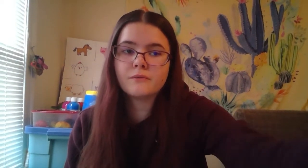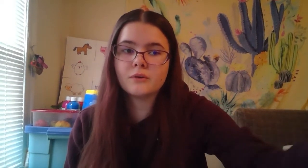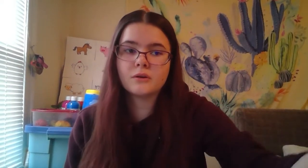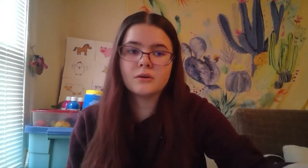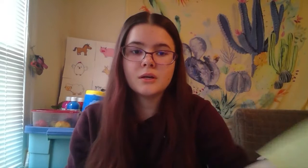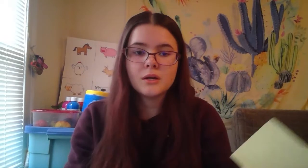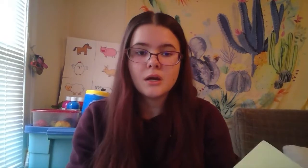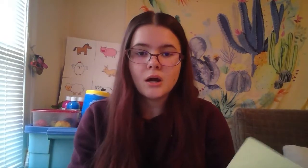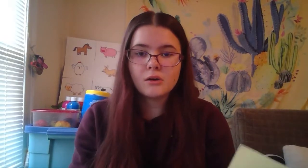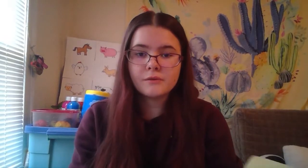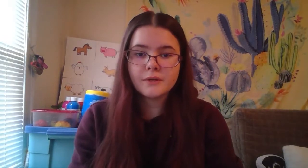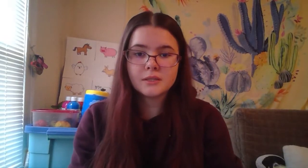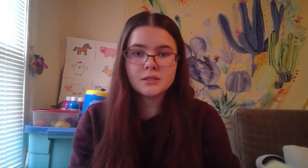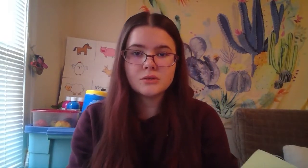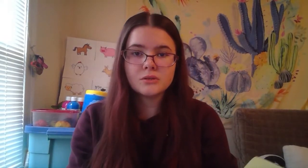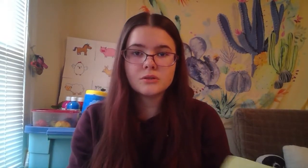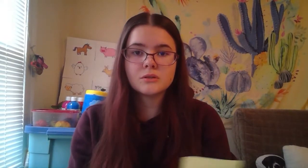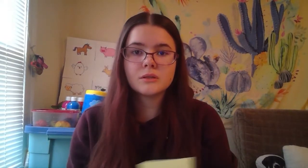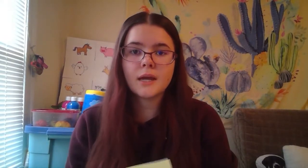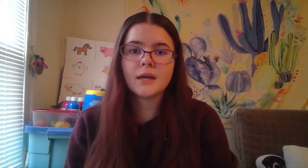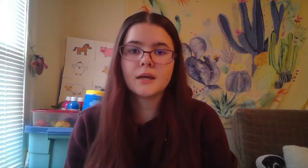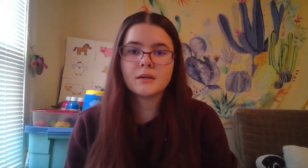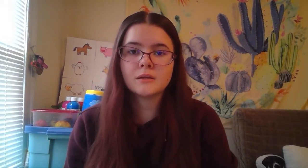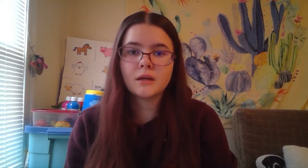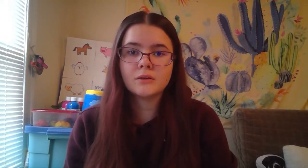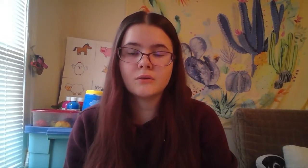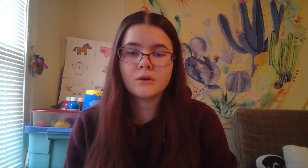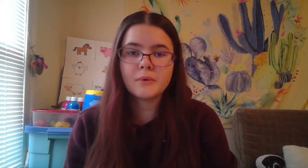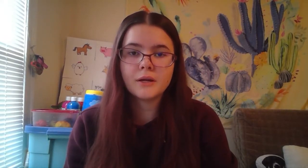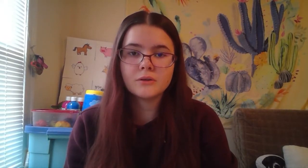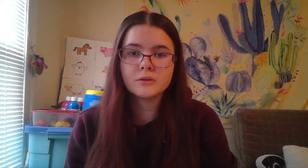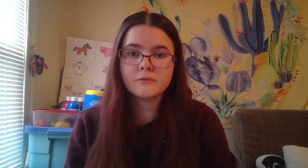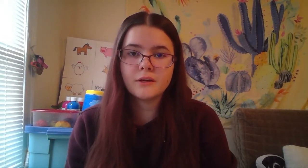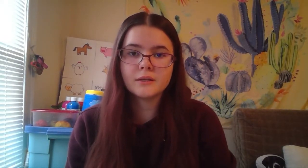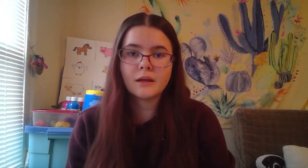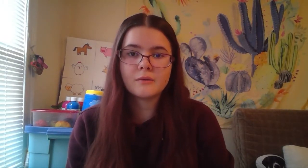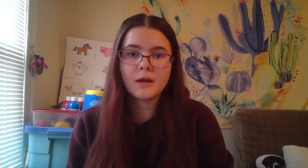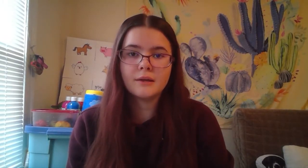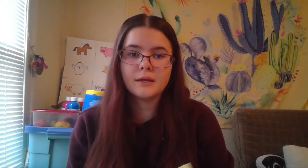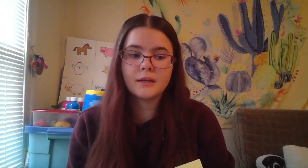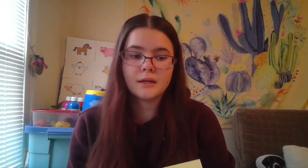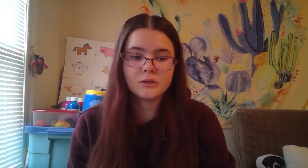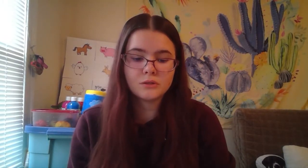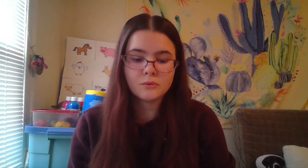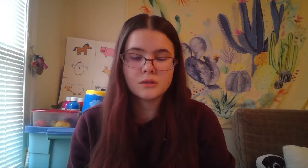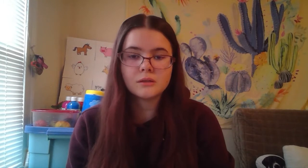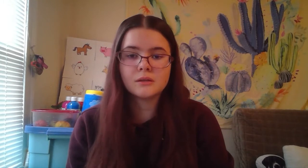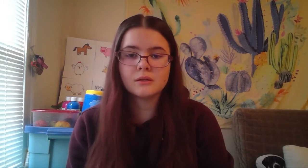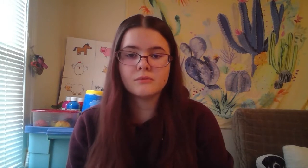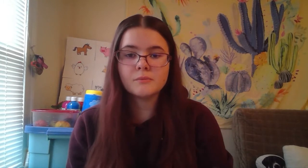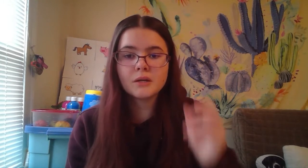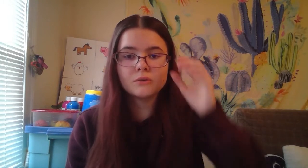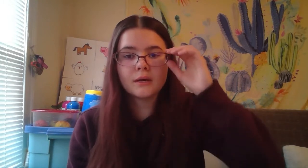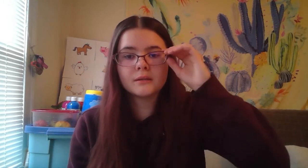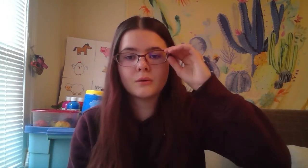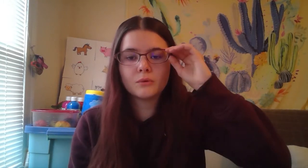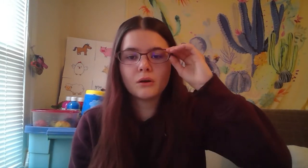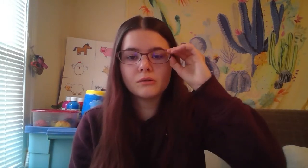for all of us teachers, and I know our parents are very sad about it, and I just wanted to remind you guys that we're all in